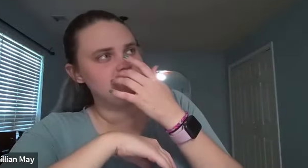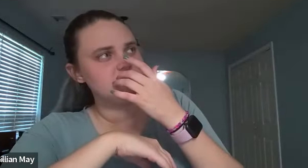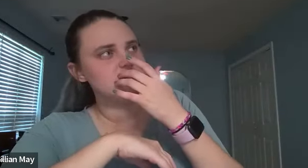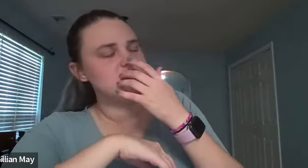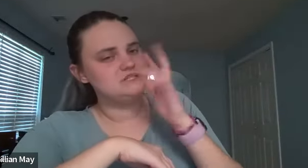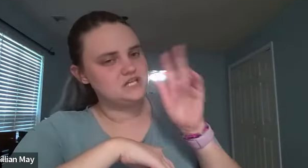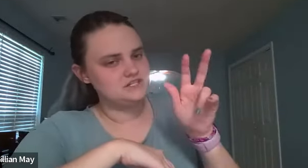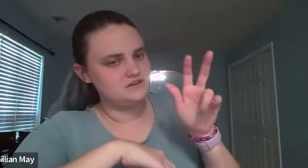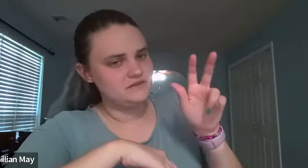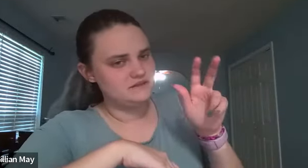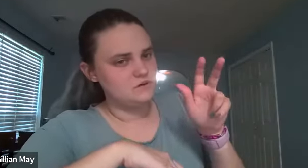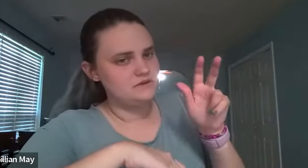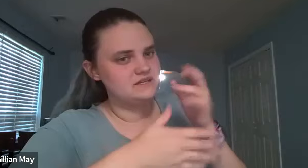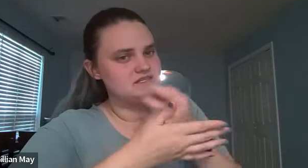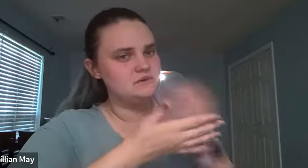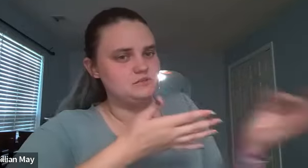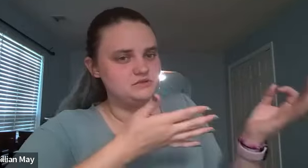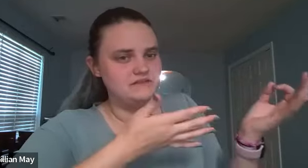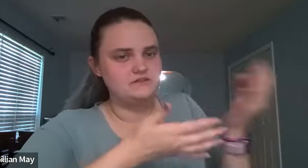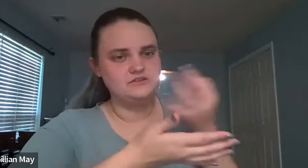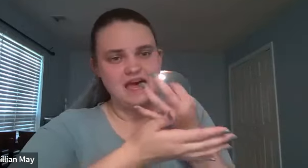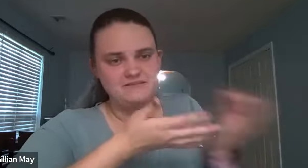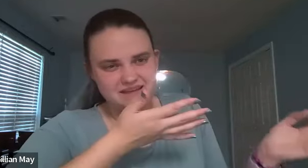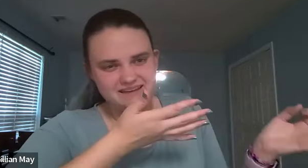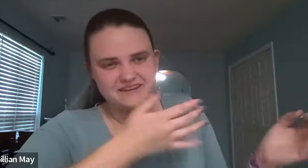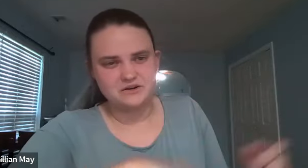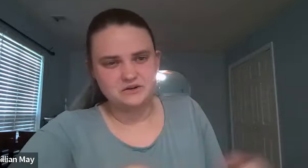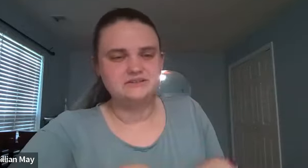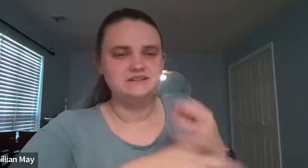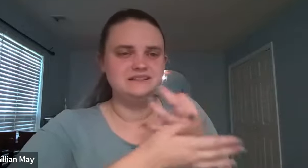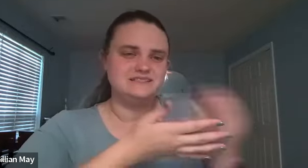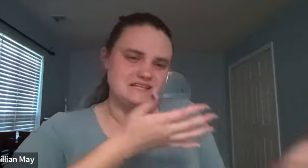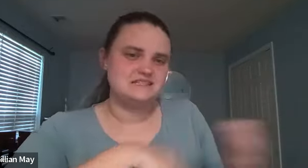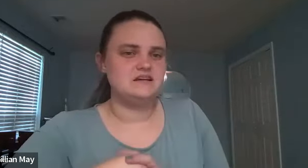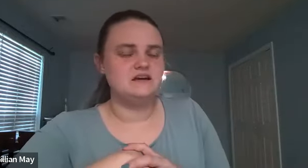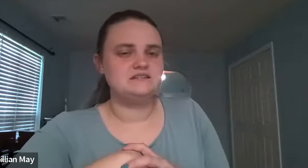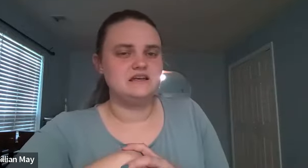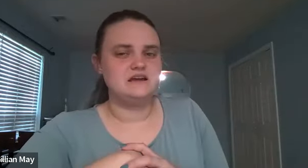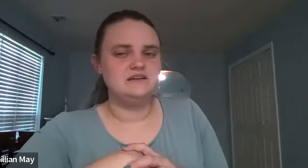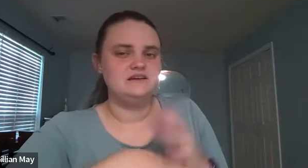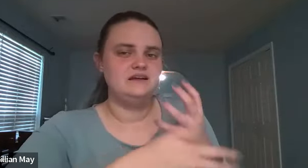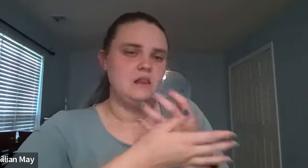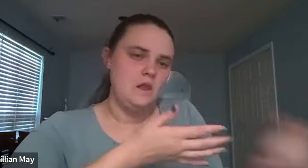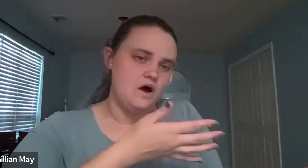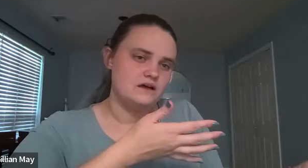This one always changes on me. That's why, because some people do like, they'll do the F, like I failed, just kind of slide,